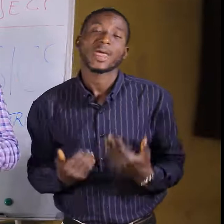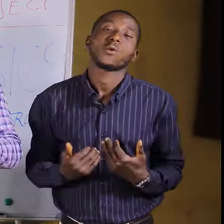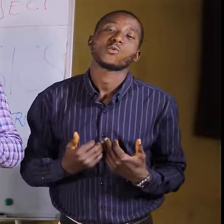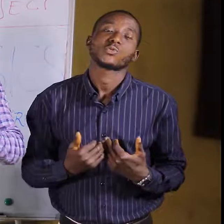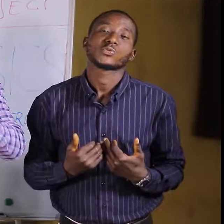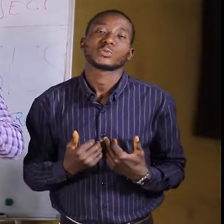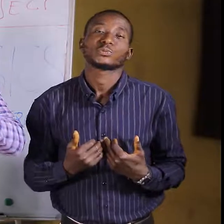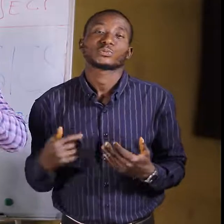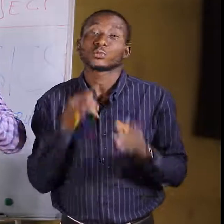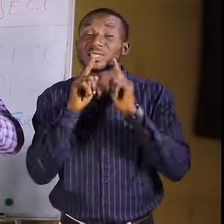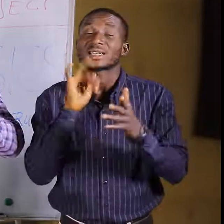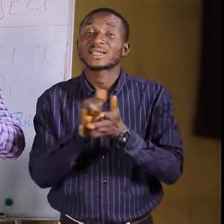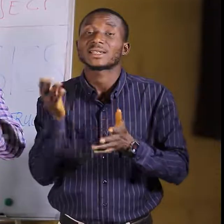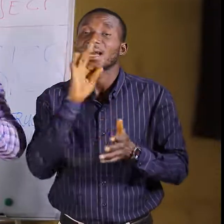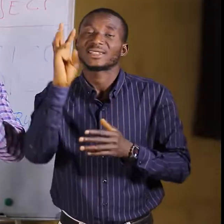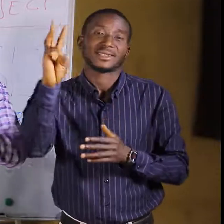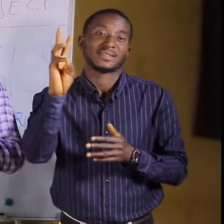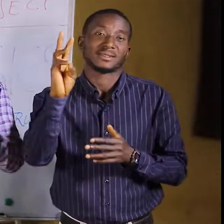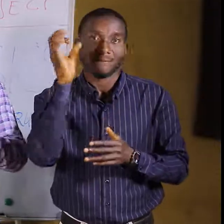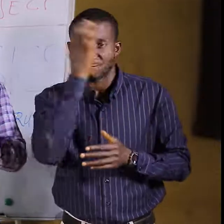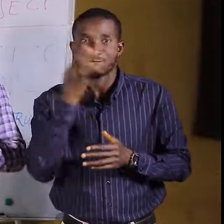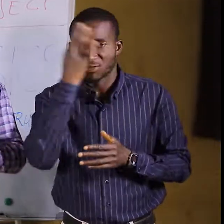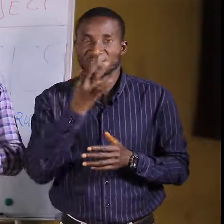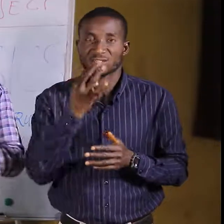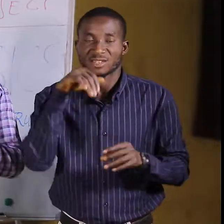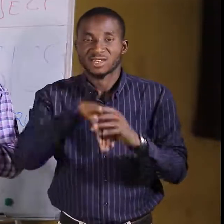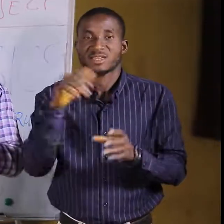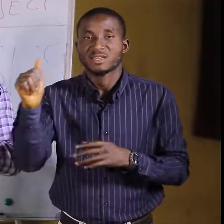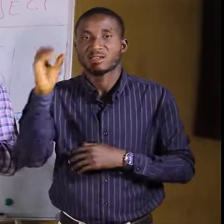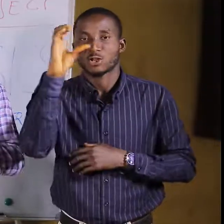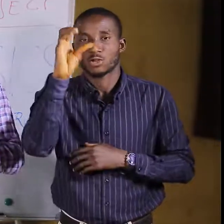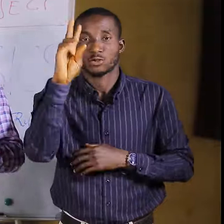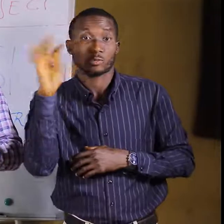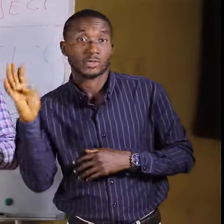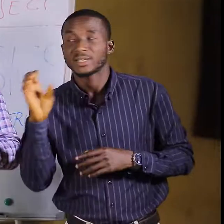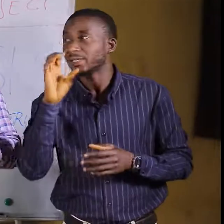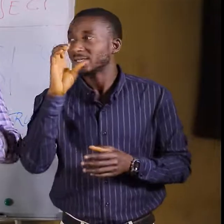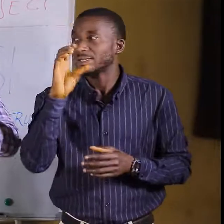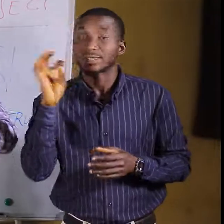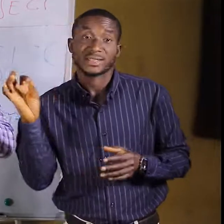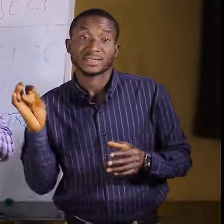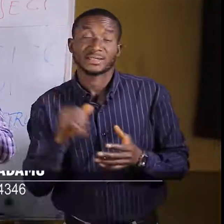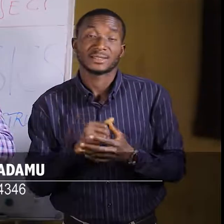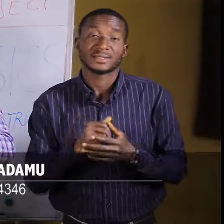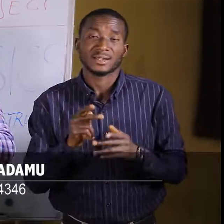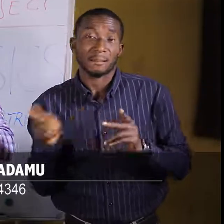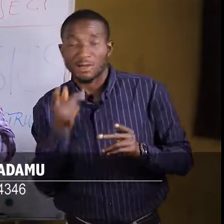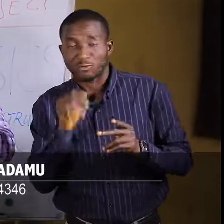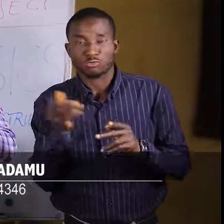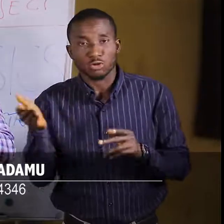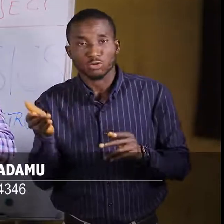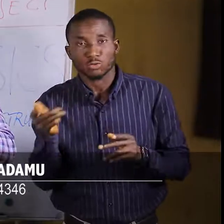Now, we said there are 6 faces in a cubic cell. So apart from